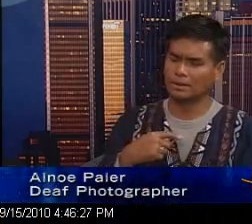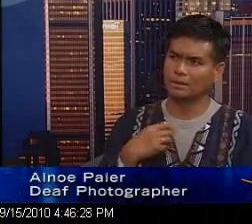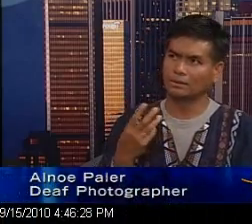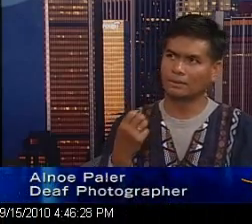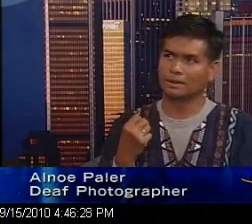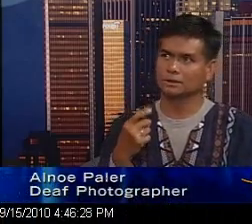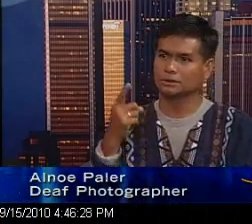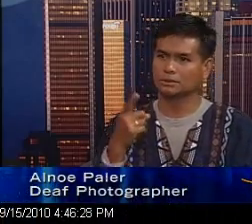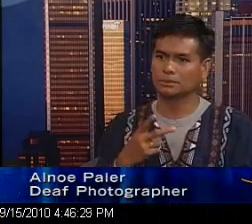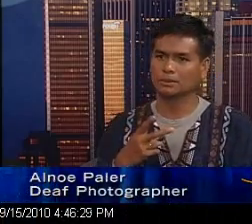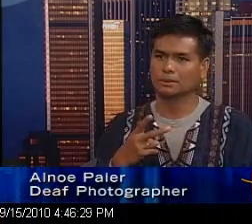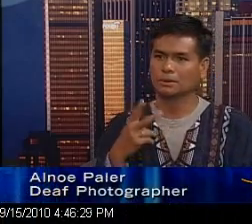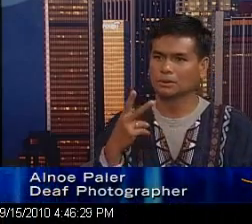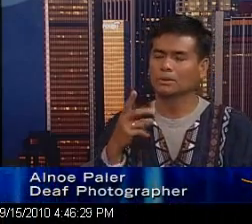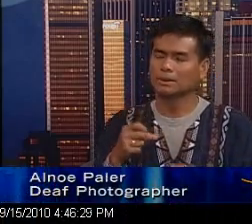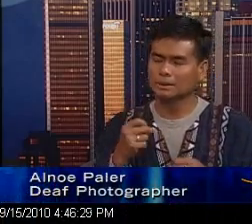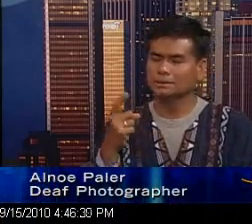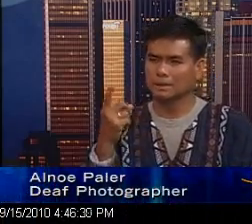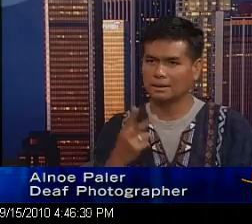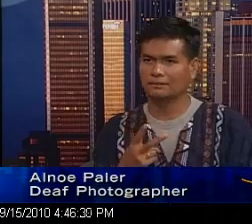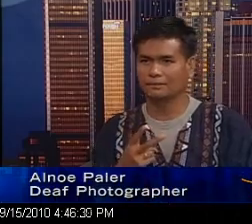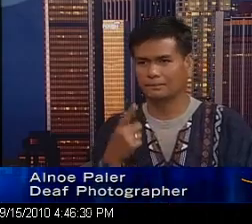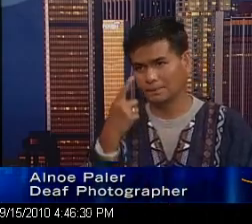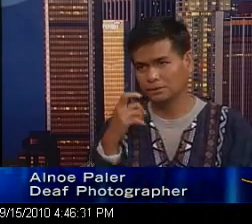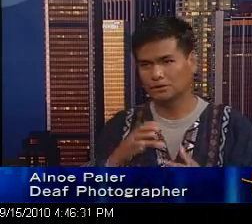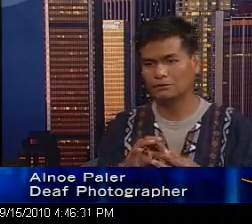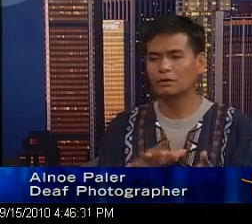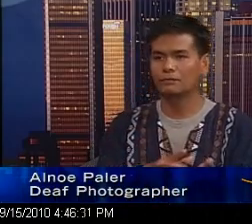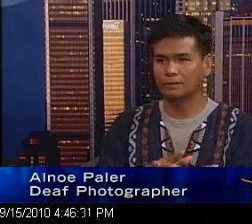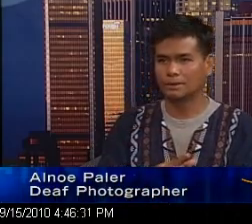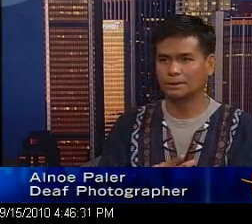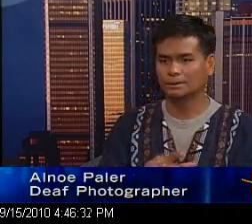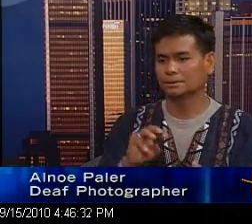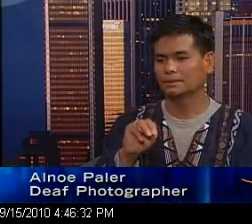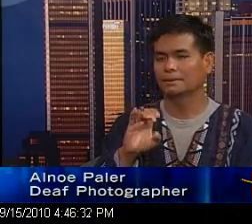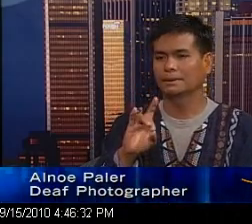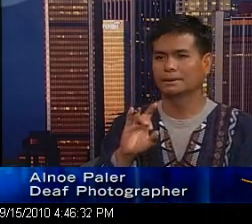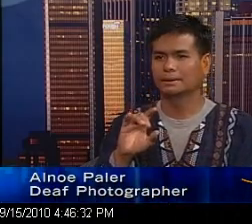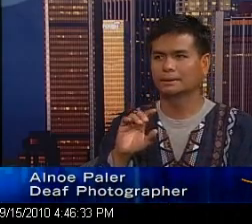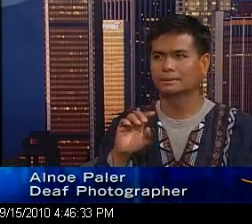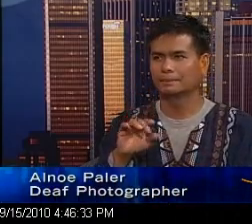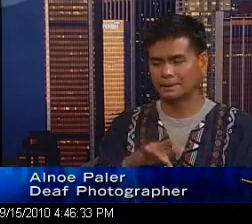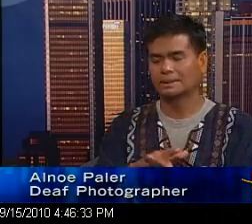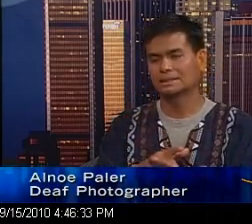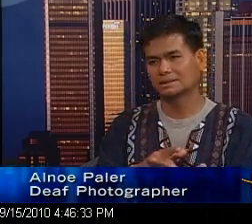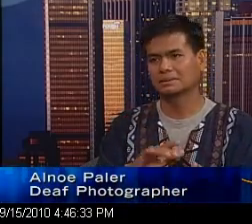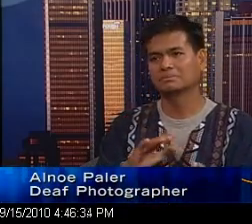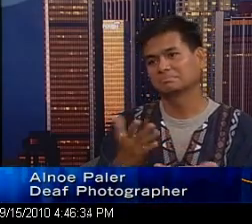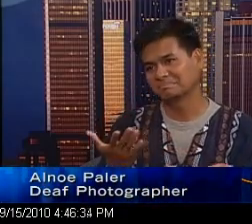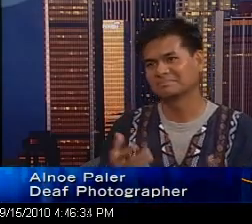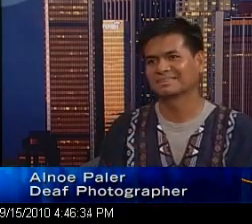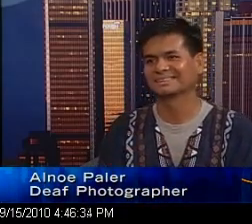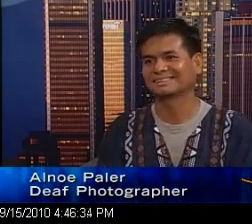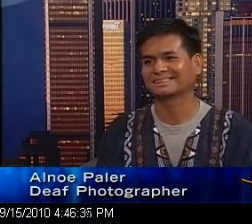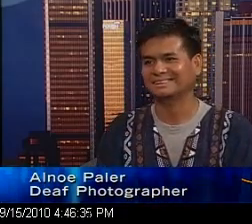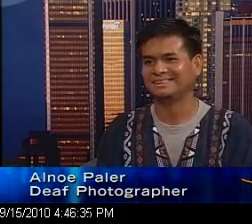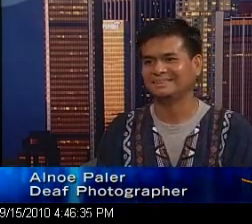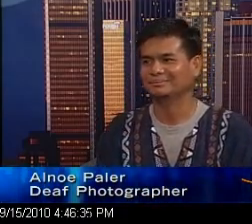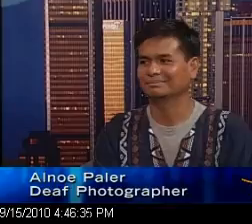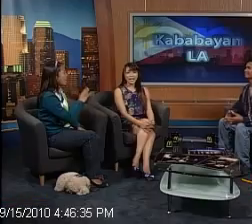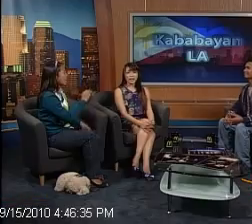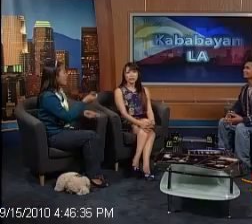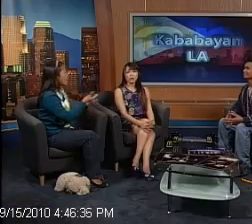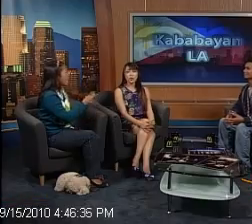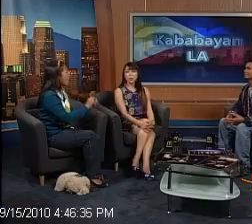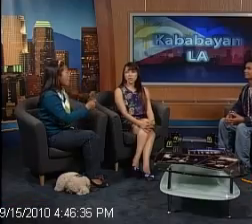I became deaf when I was like 2.5 years old because of overdose of medicine. Mm-hmm. And